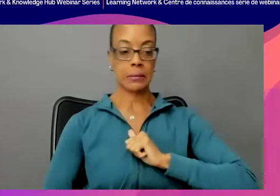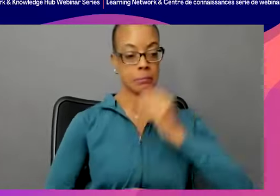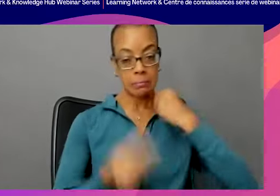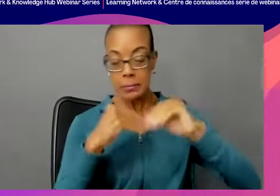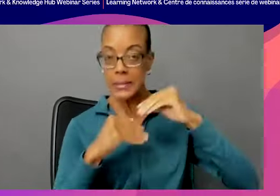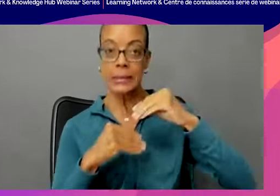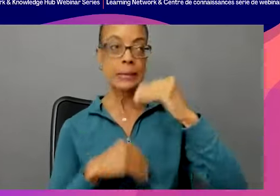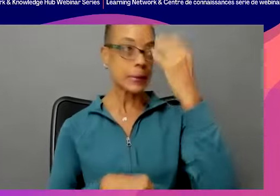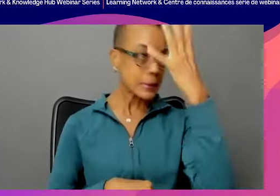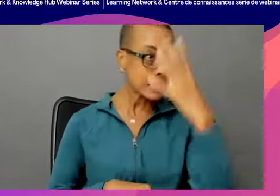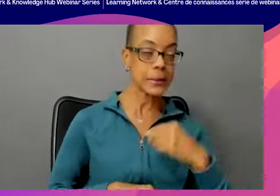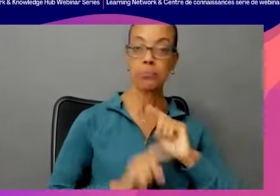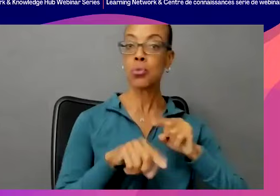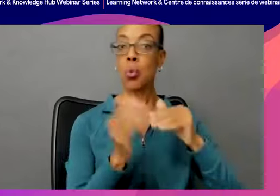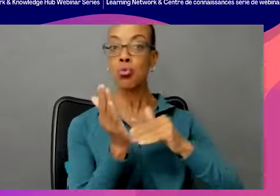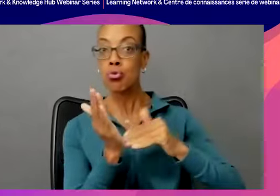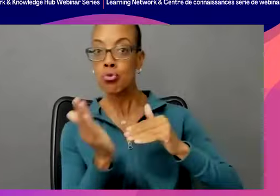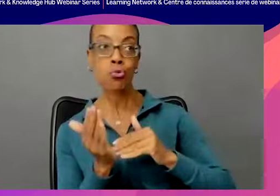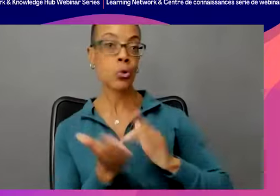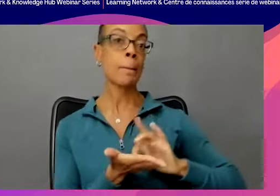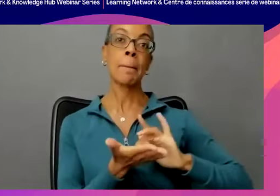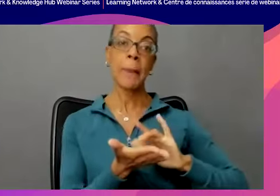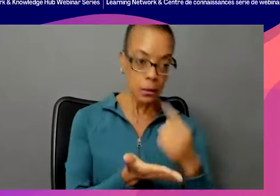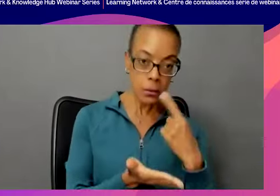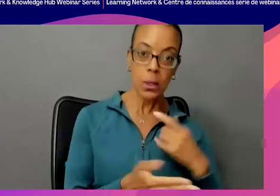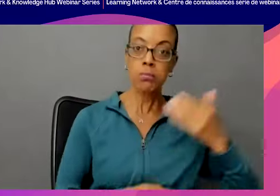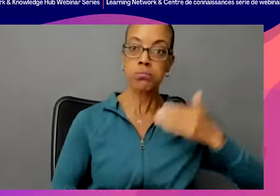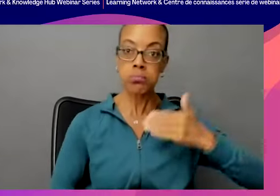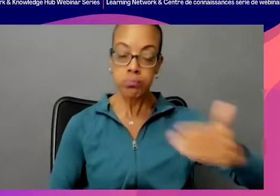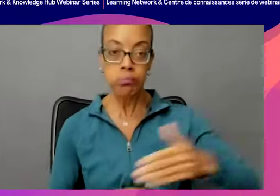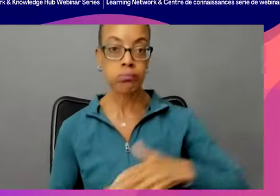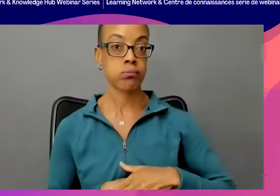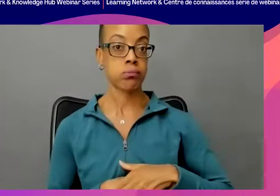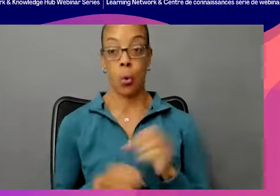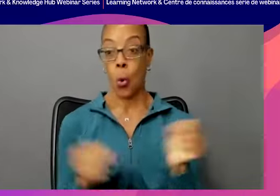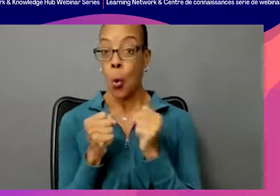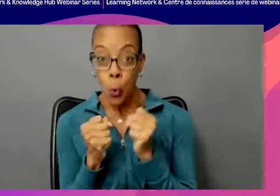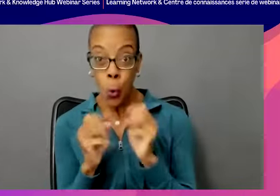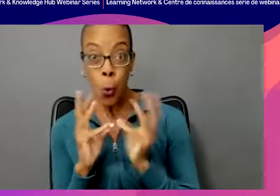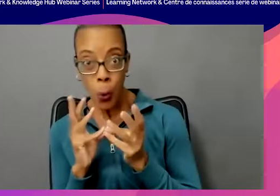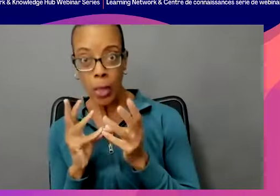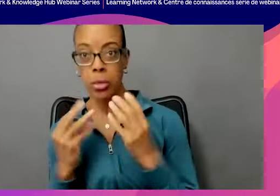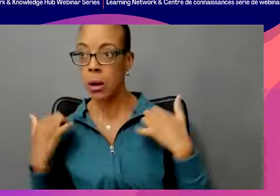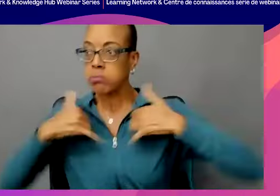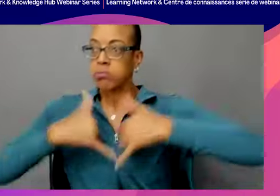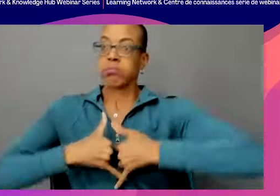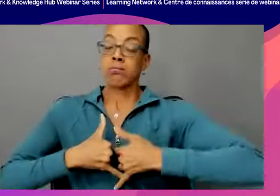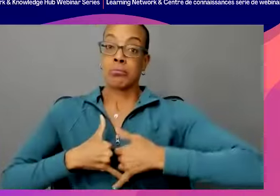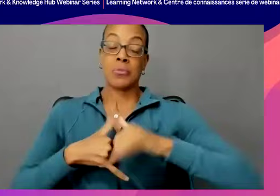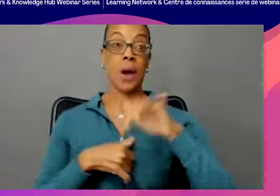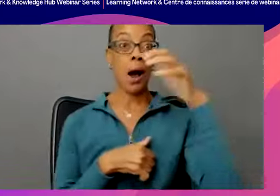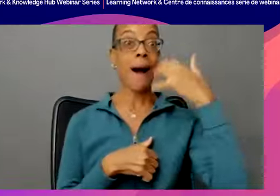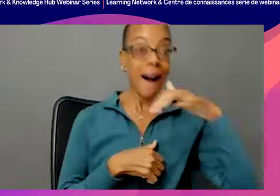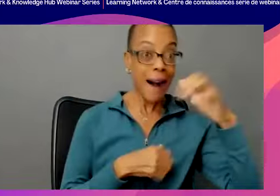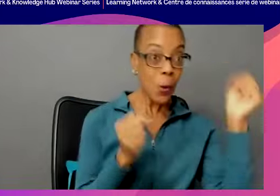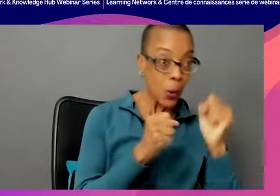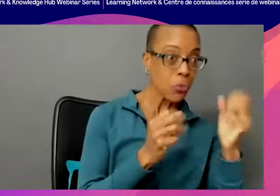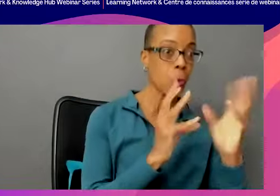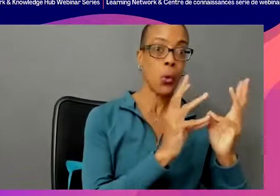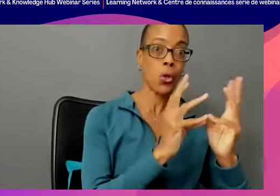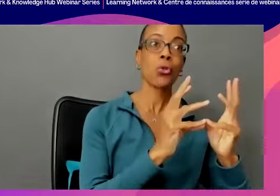sleep, I go to the doctors, I take my medicines. When it's cold, I dress warm. When it's hot, I cool down. So I take care of